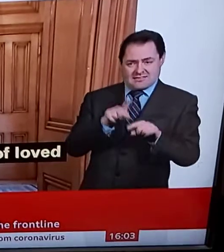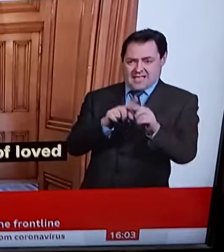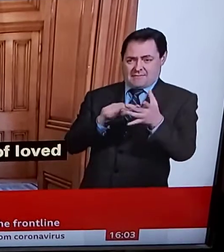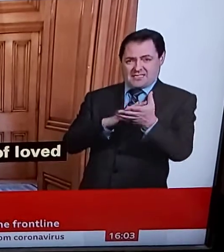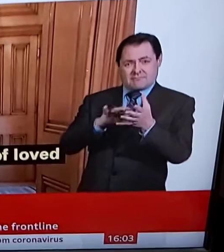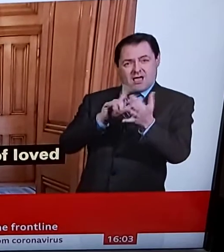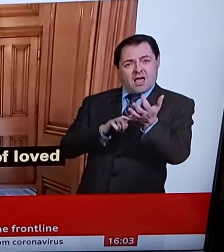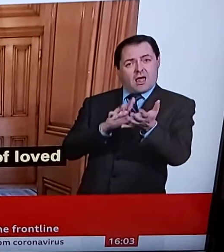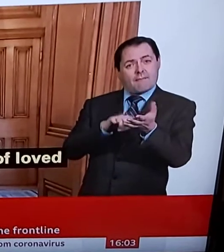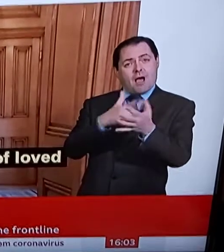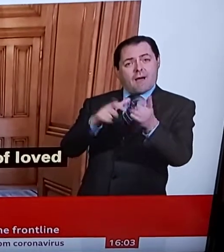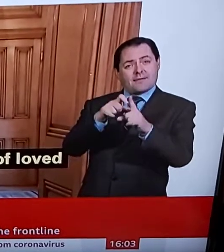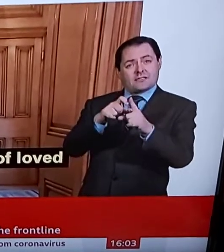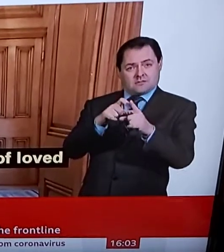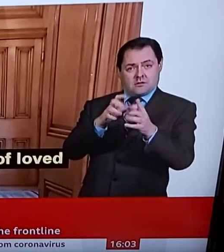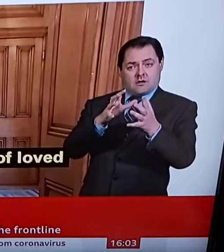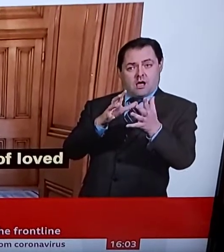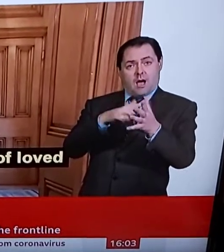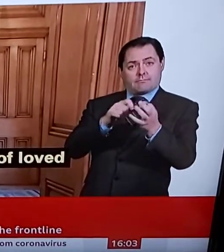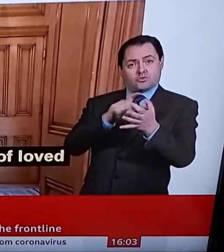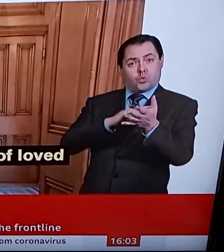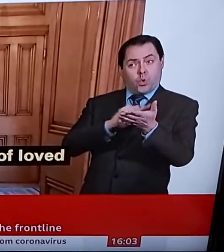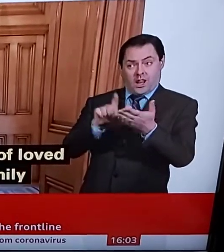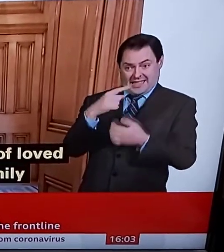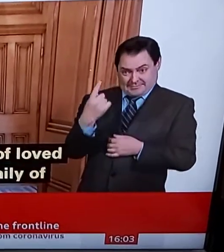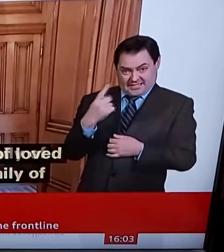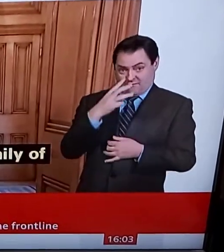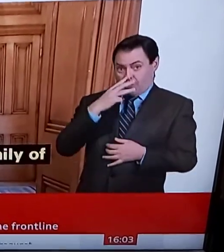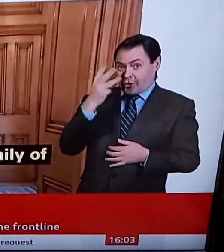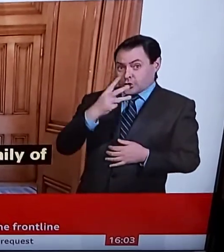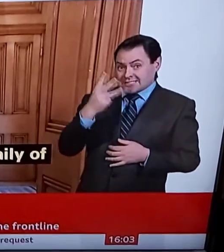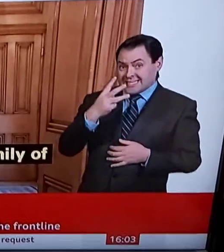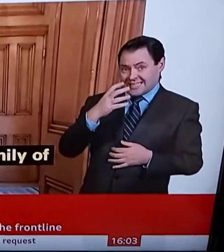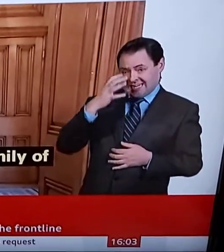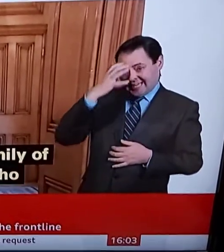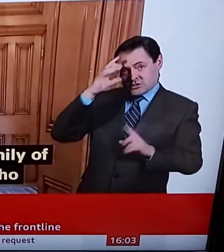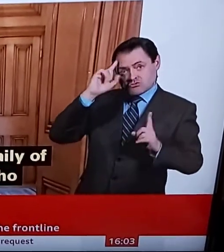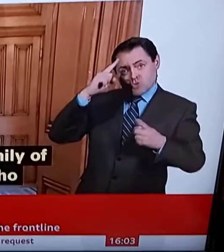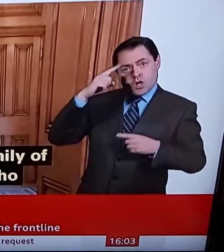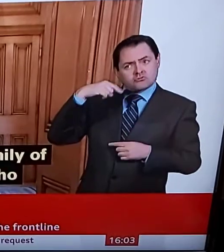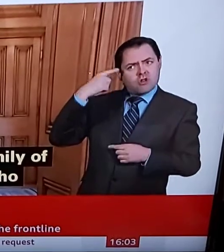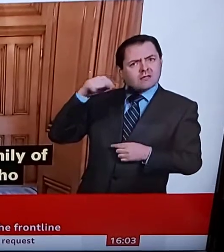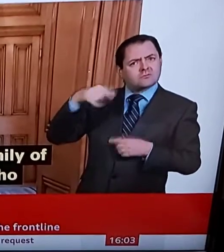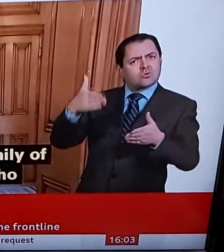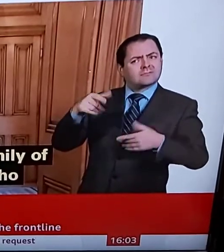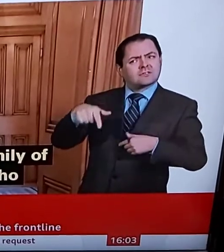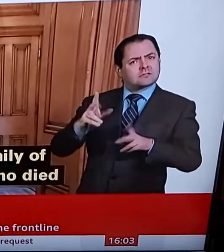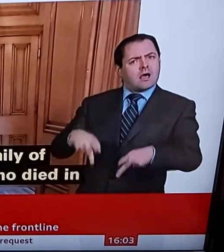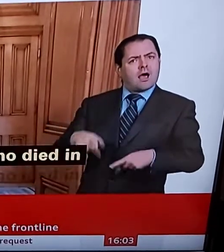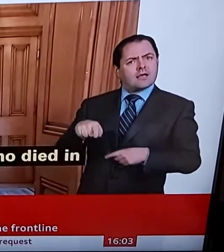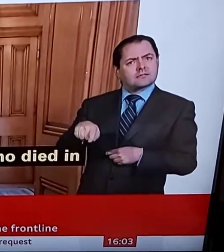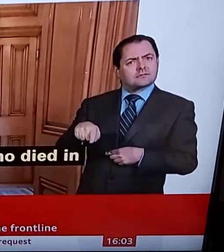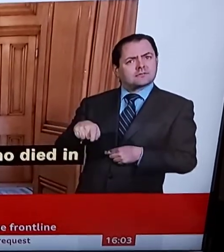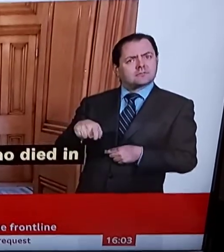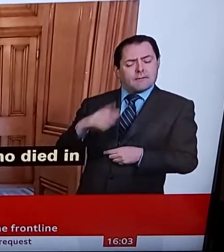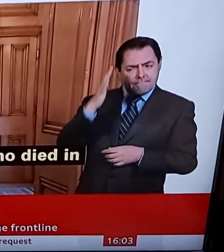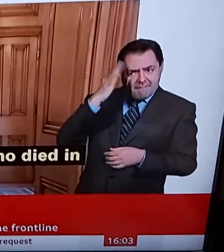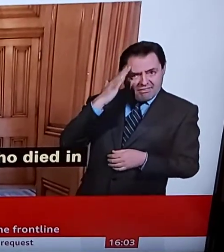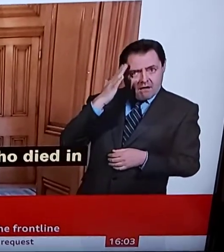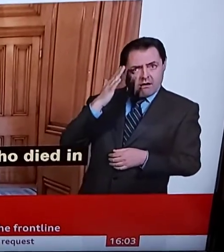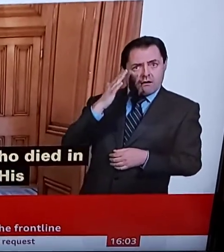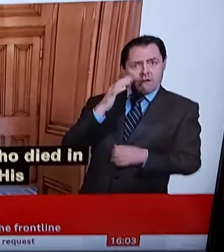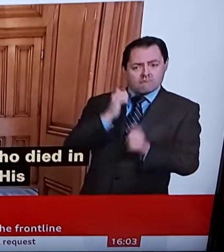Abdul Wahab, who died aged just 13 in King's College Hospital in London. His mother and siblings are showing symptoms